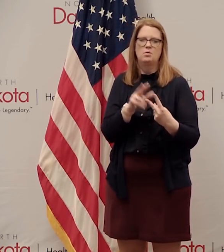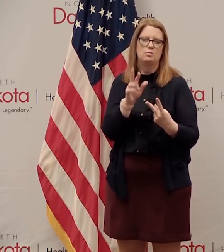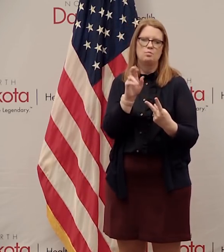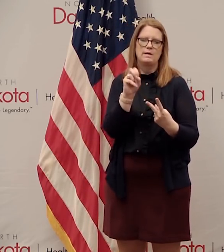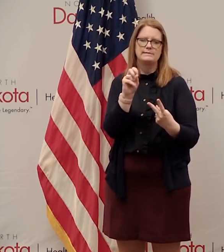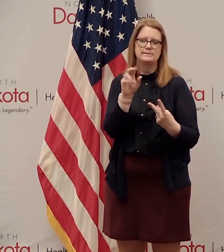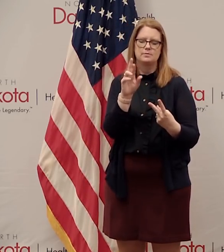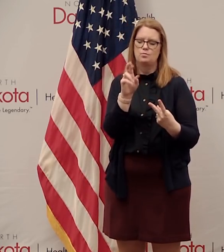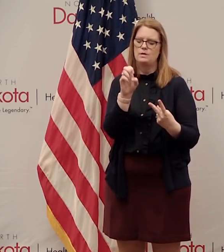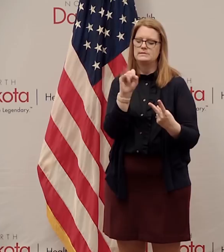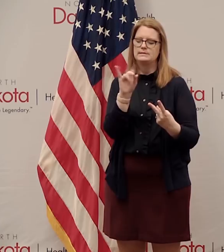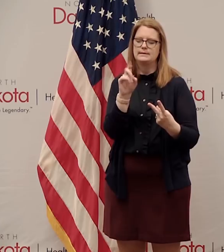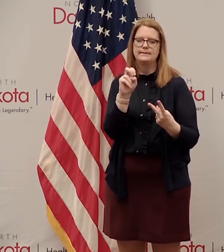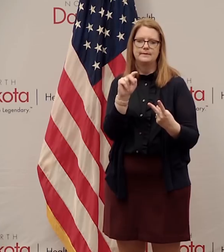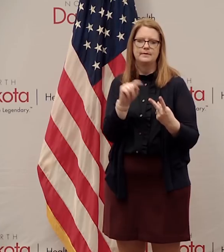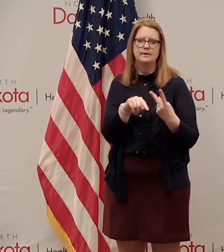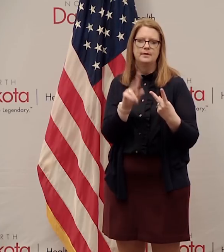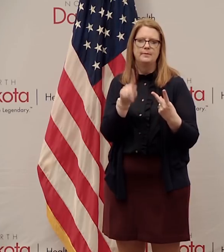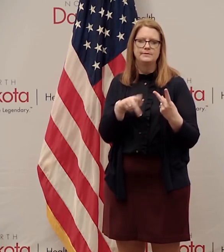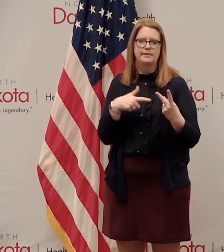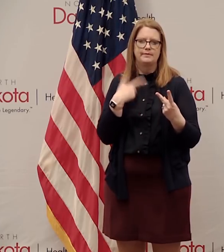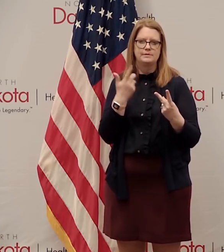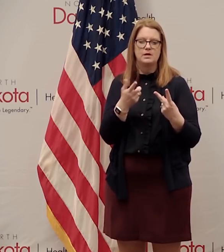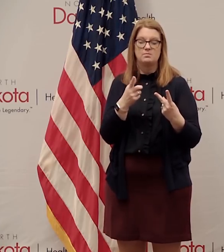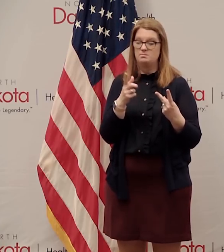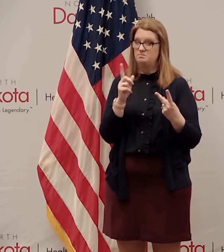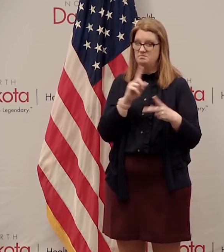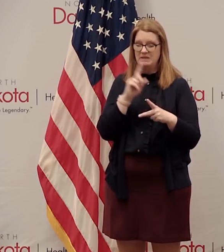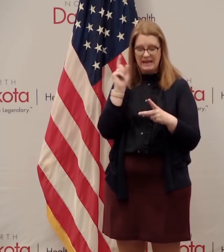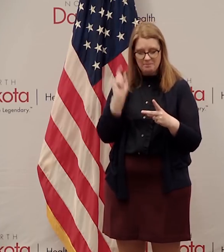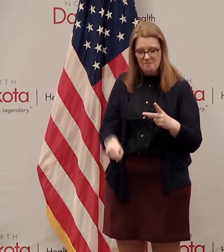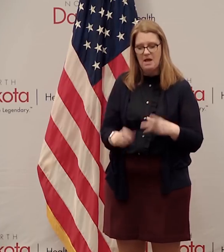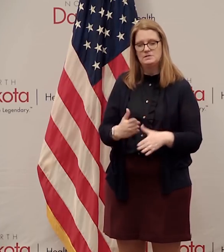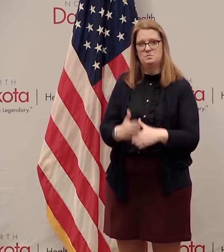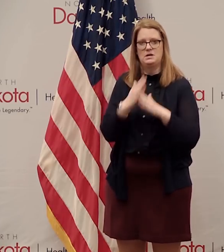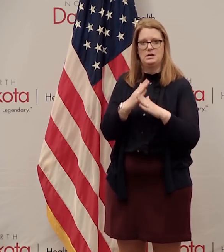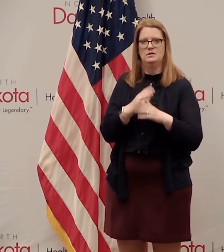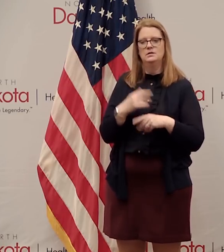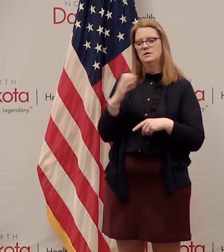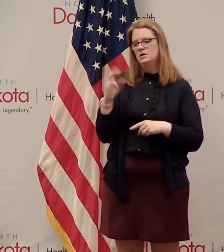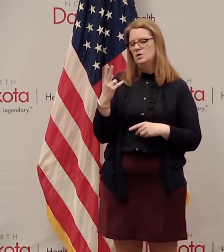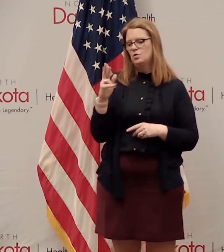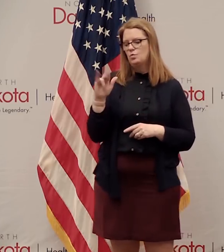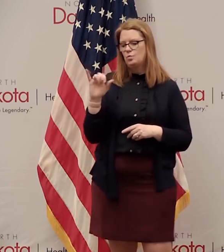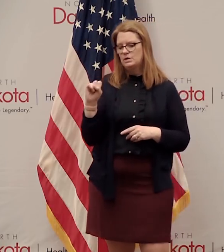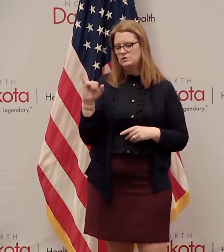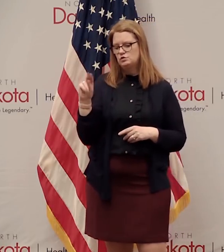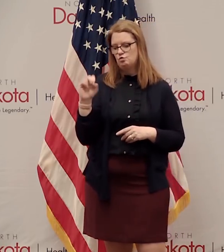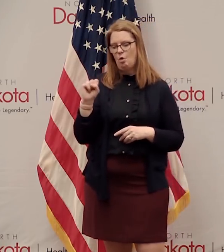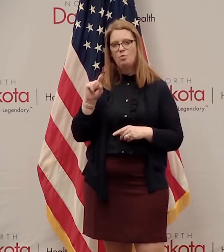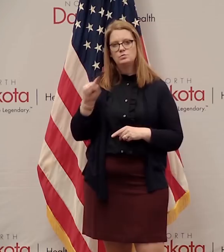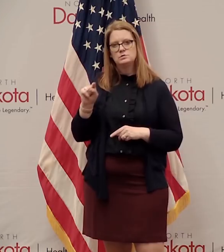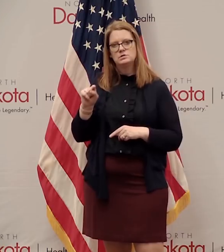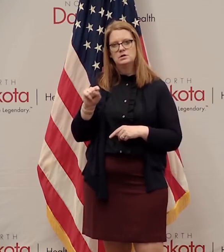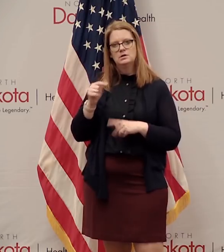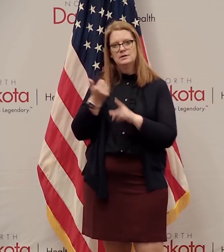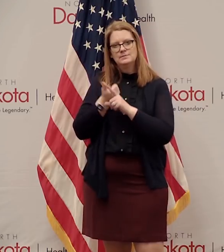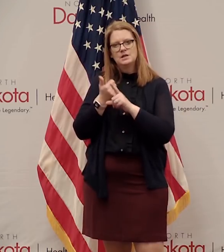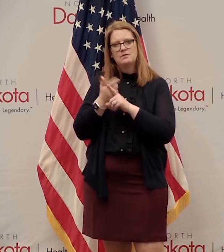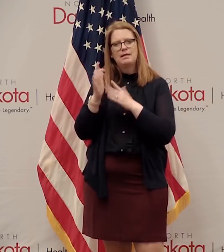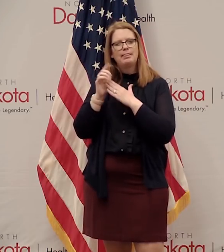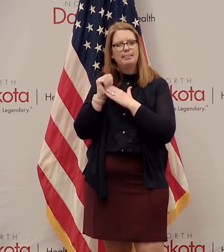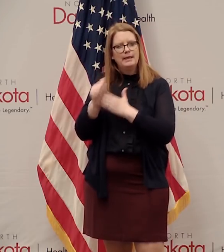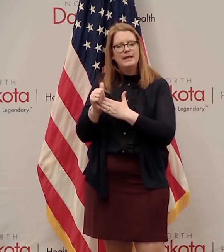have to do even more to protect those people that are in there. We've named Chris Jones to lead our